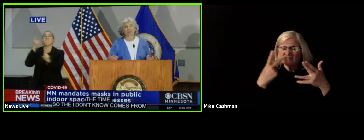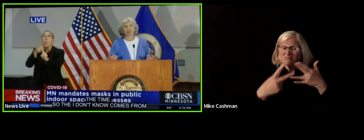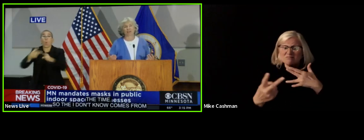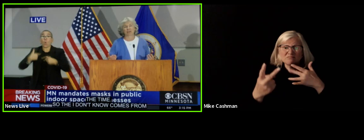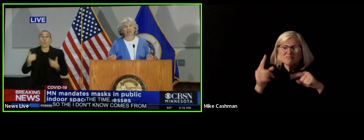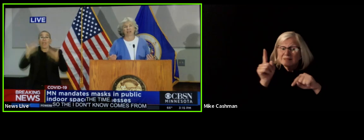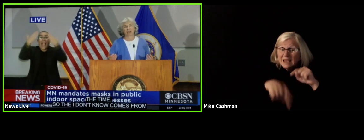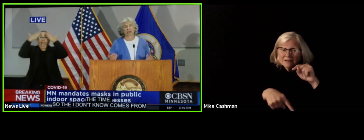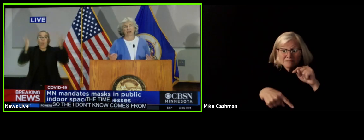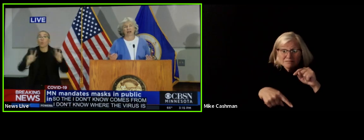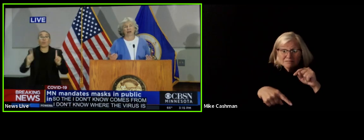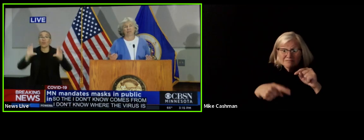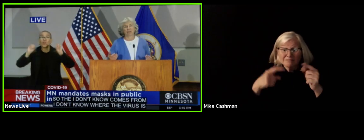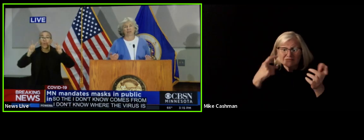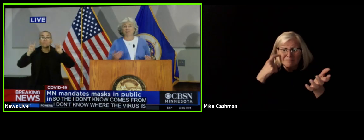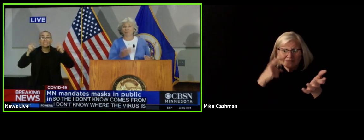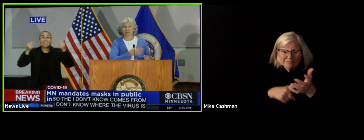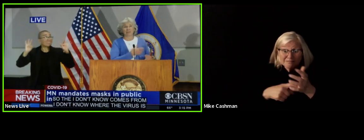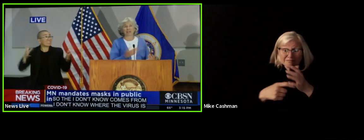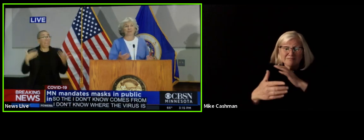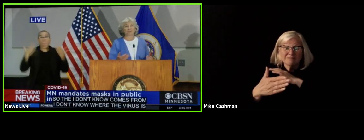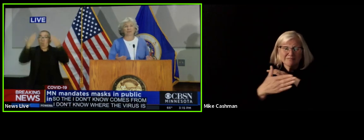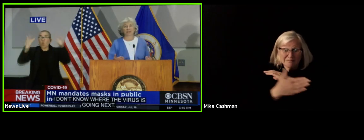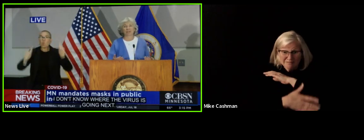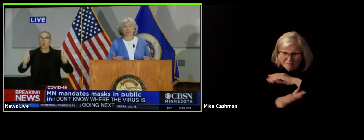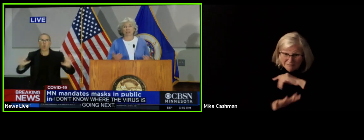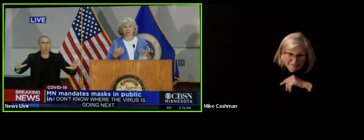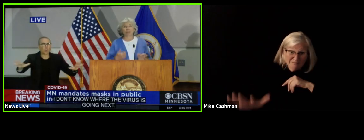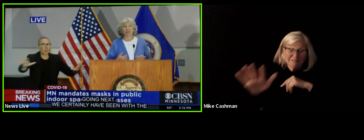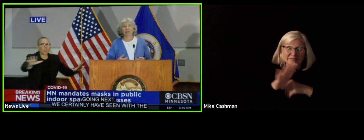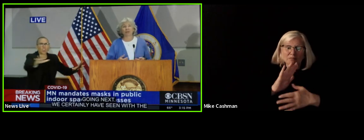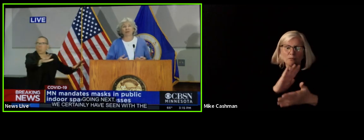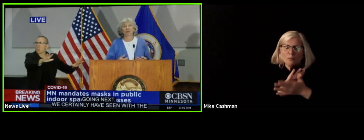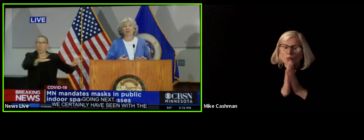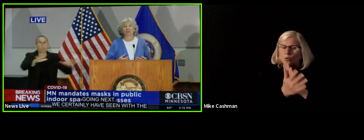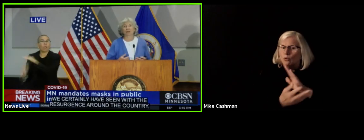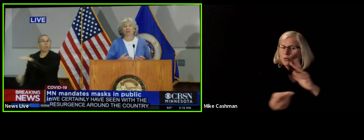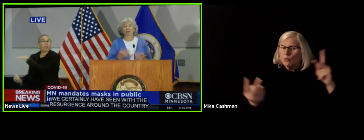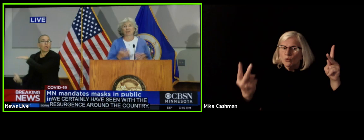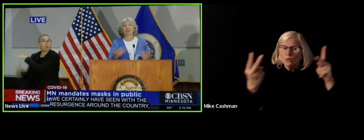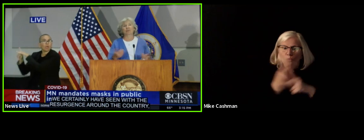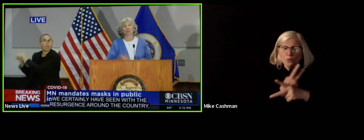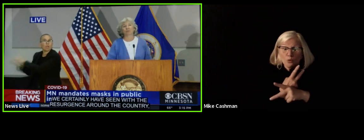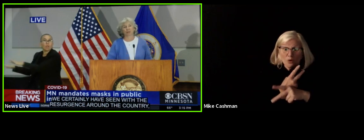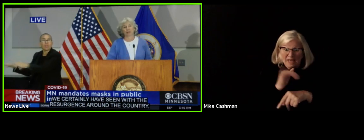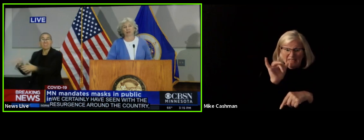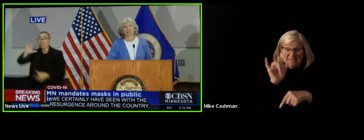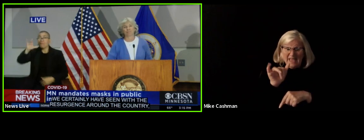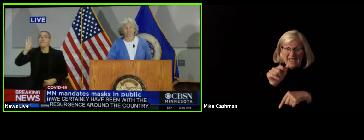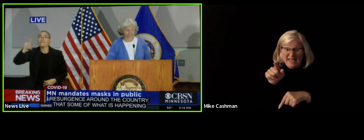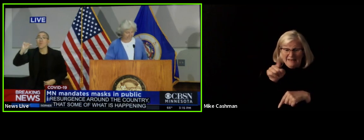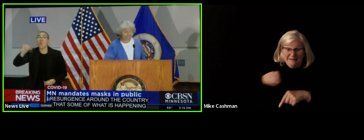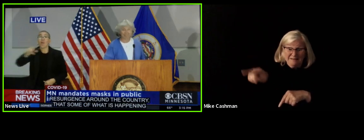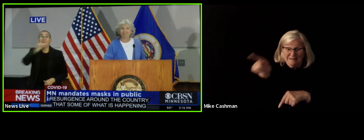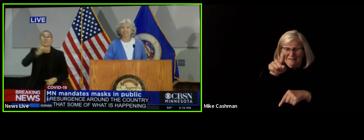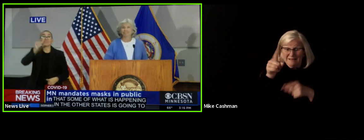the country that some of what's happening in those other states is going to spill over to Minnesota as people move around.